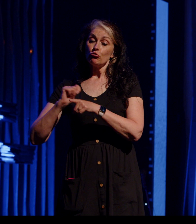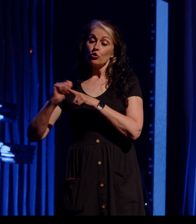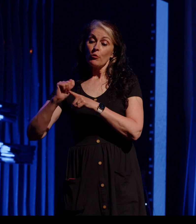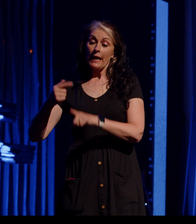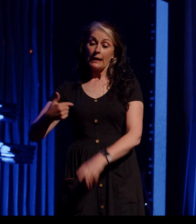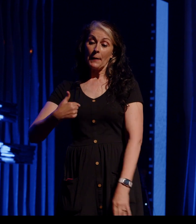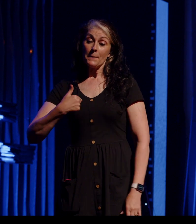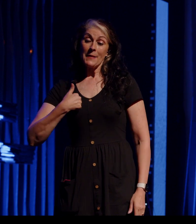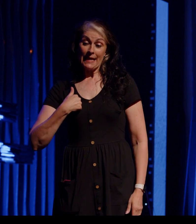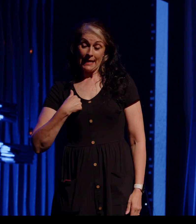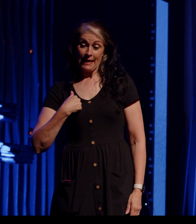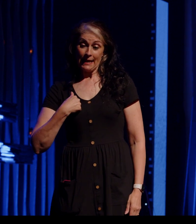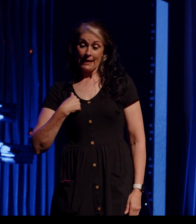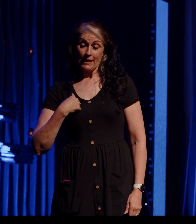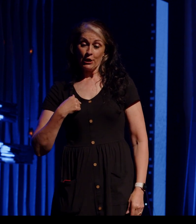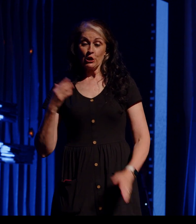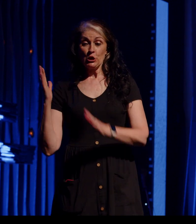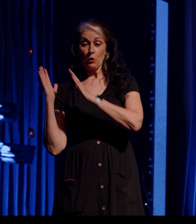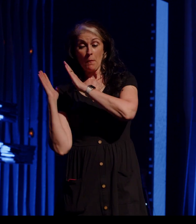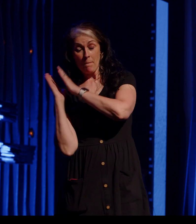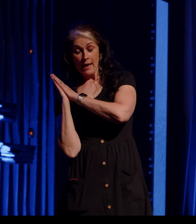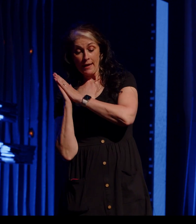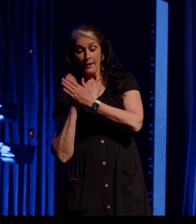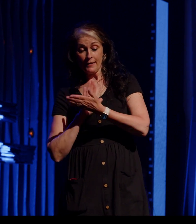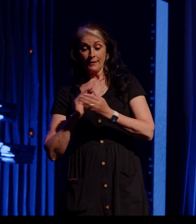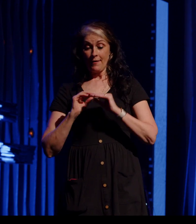me to make our bed every morning?